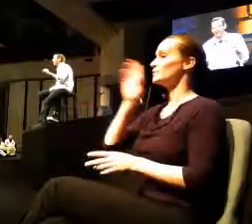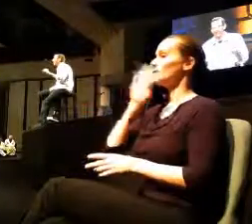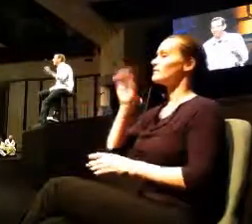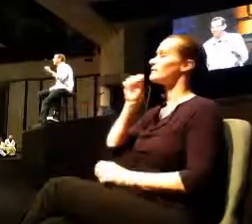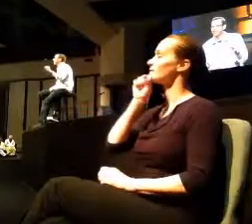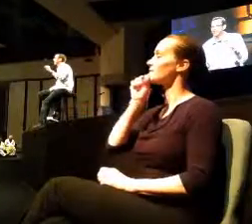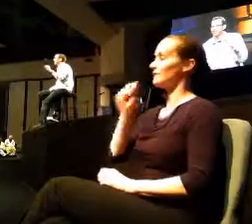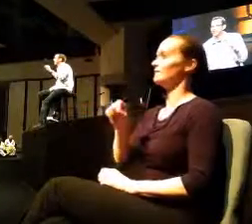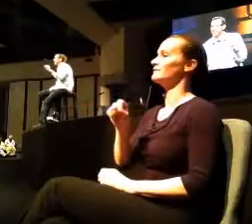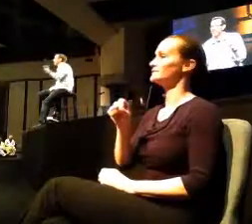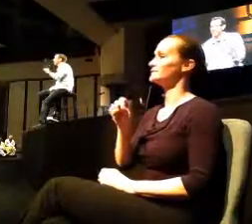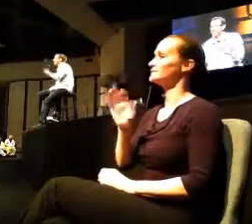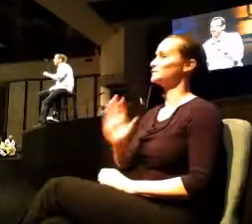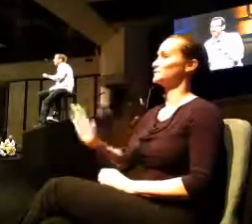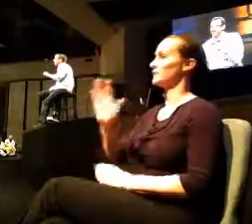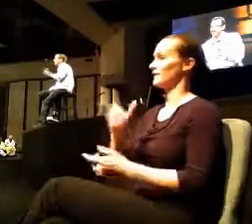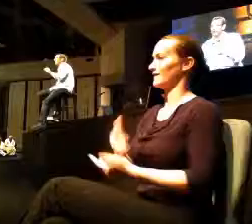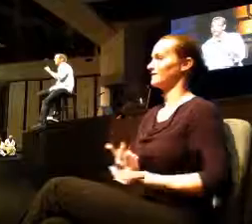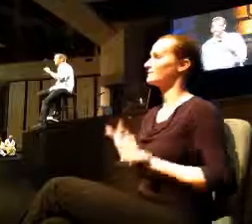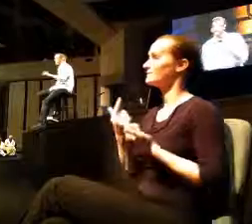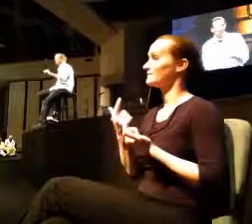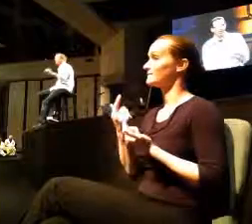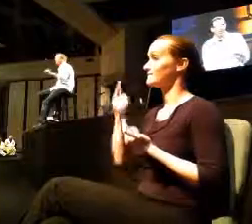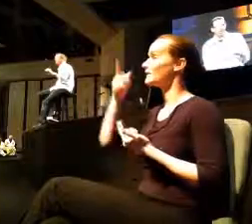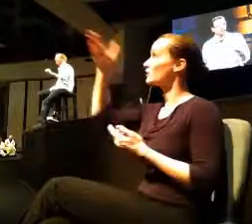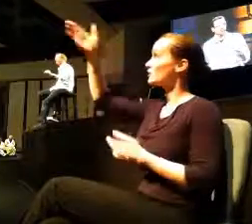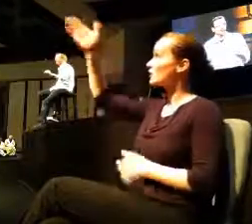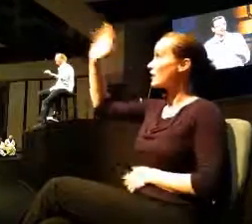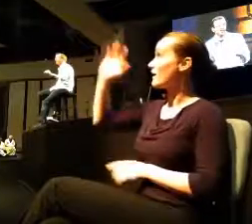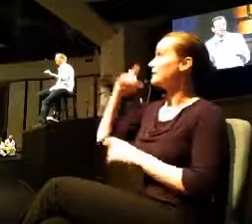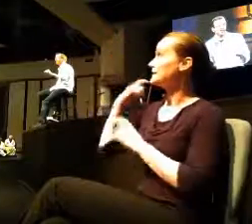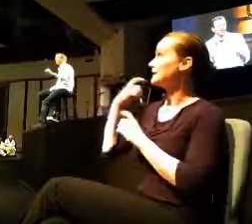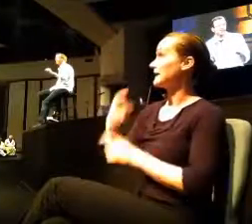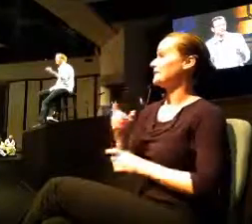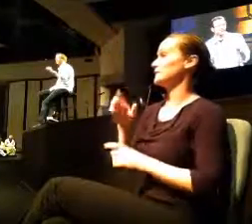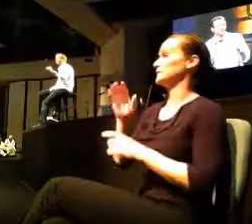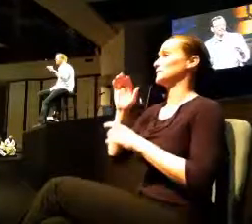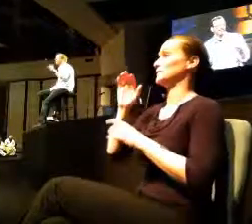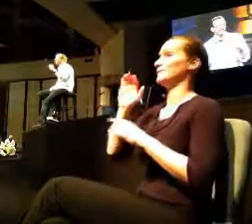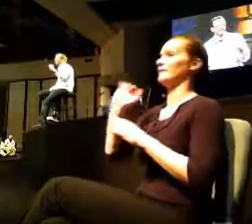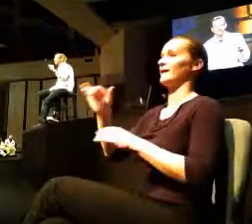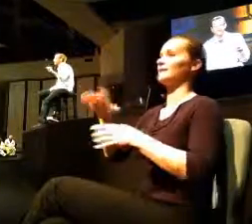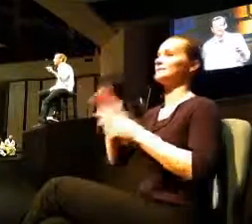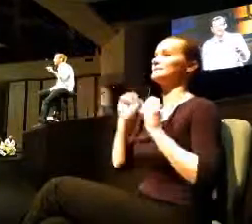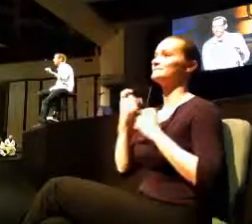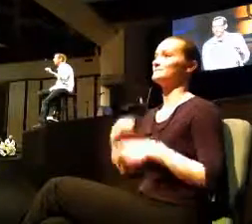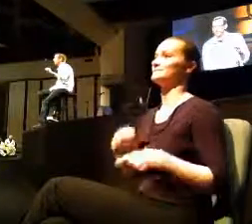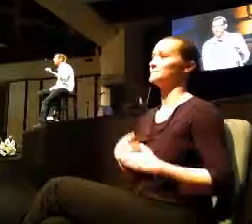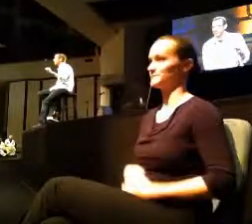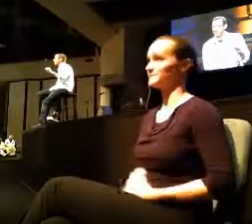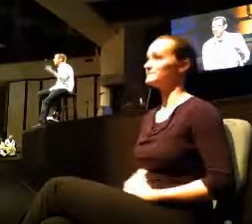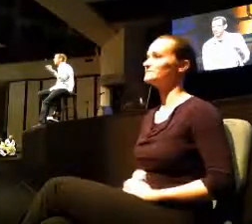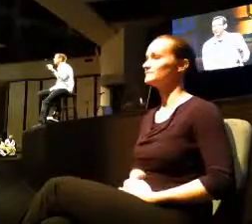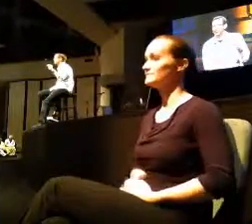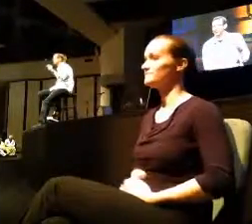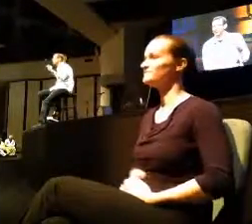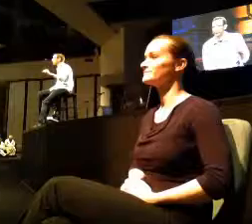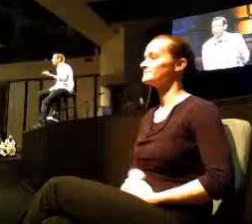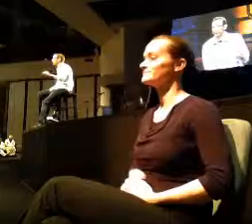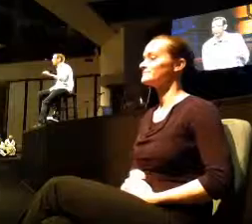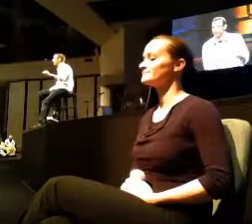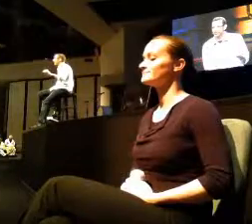the life that God gave you as a part of this movement. Because there is few things in this world that